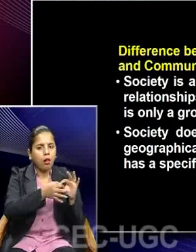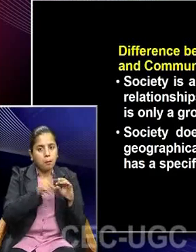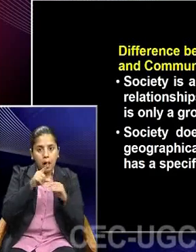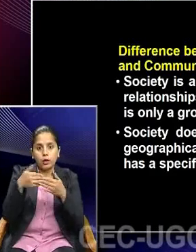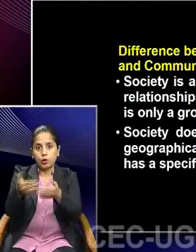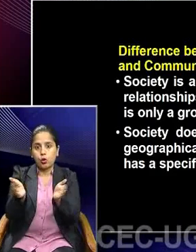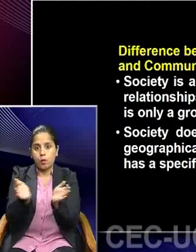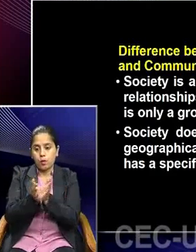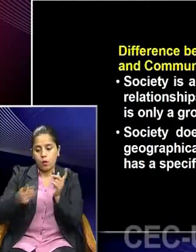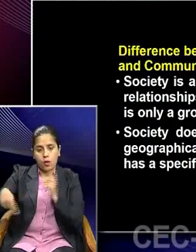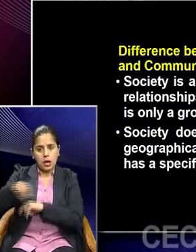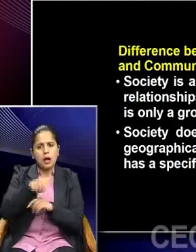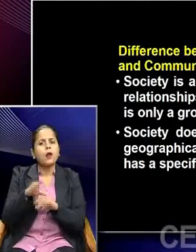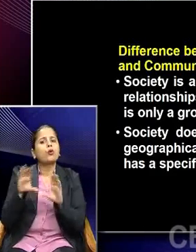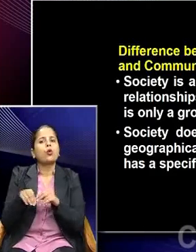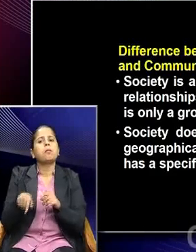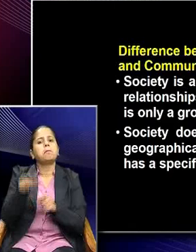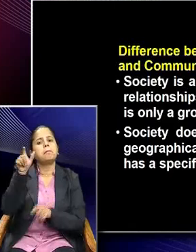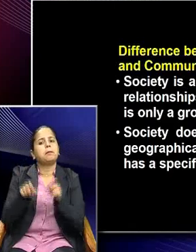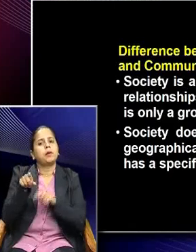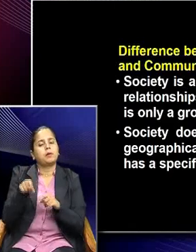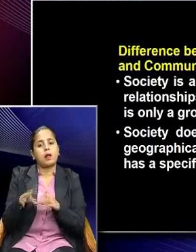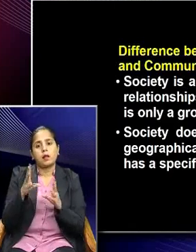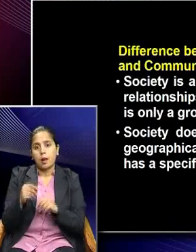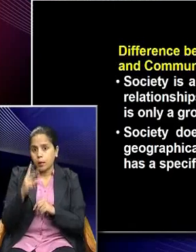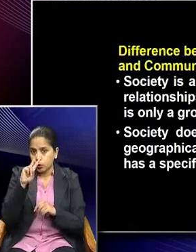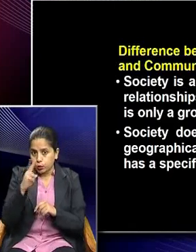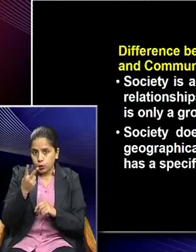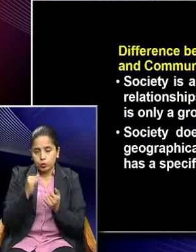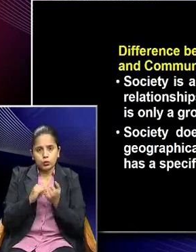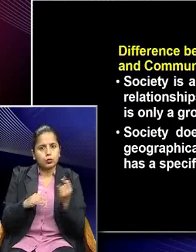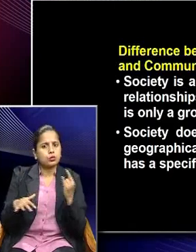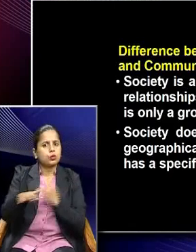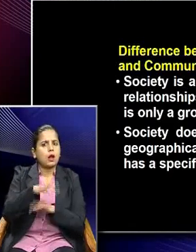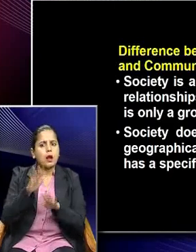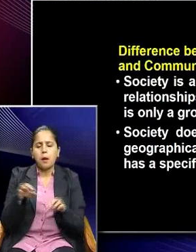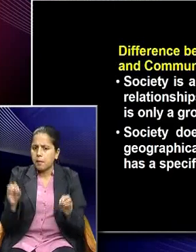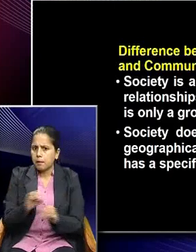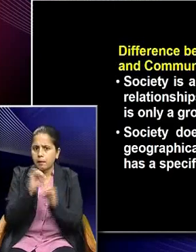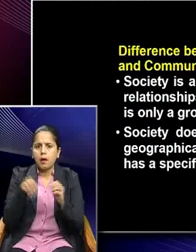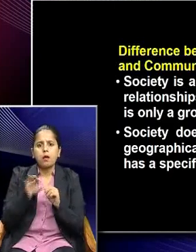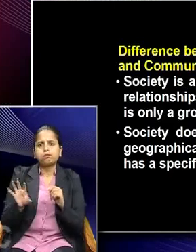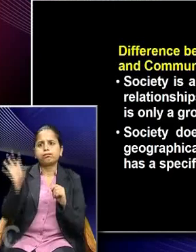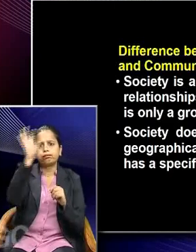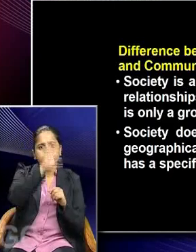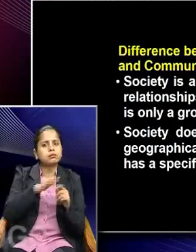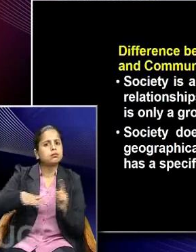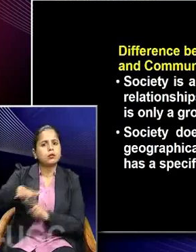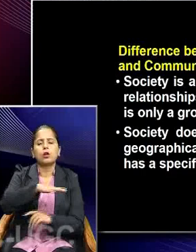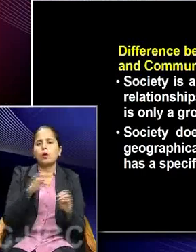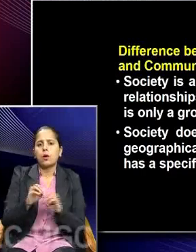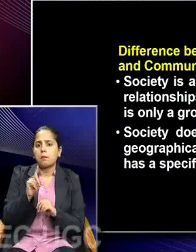a group of individuals. Number two, society does not have a geographical area,